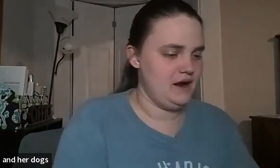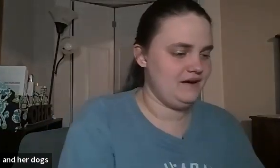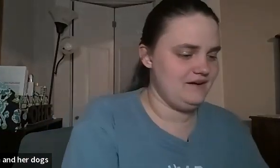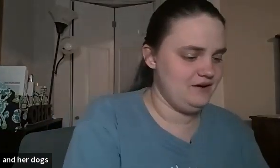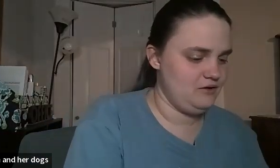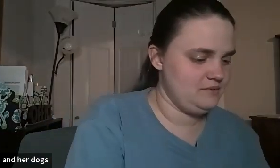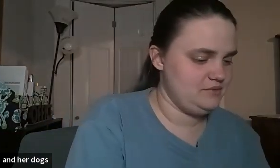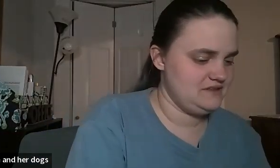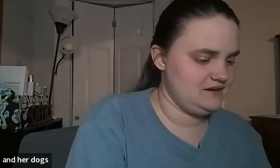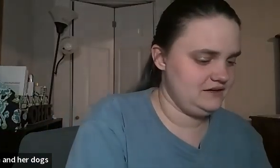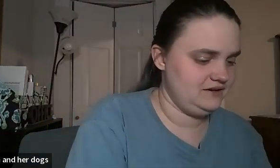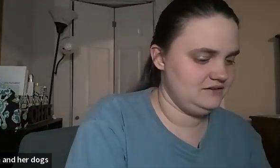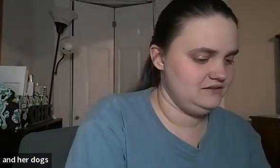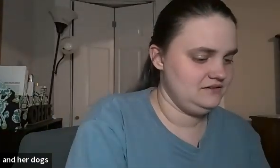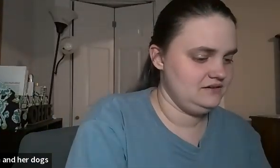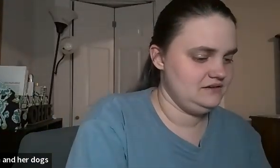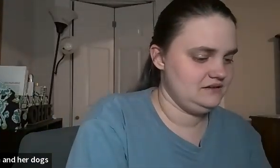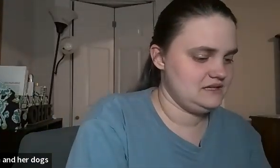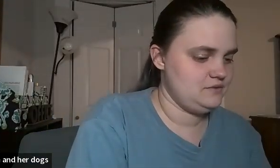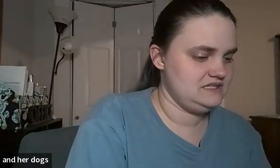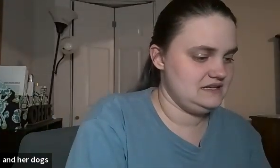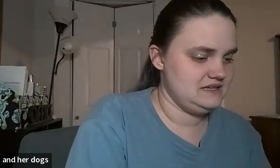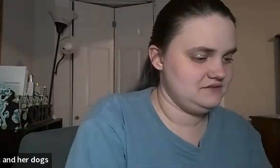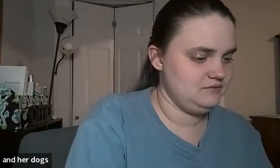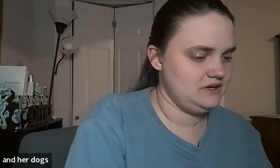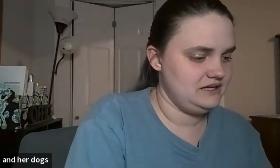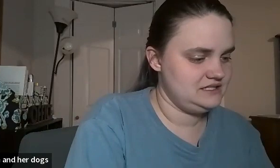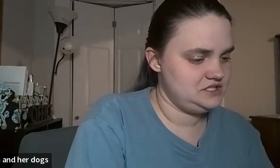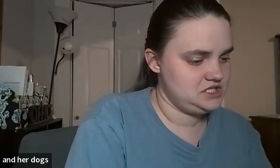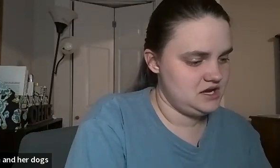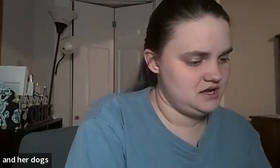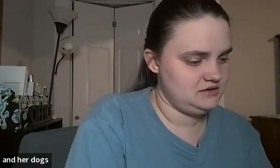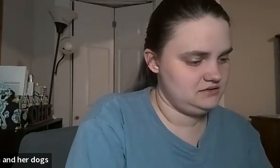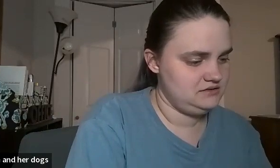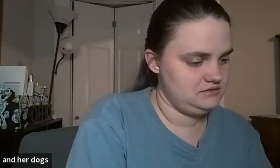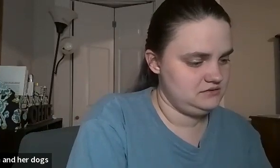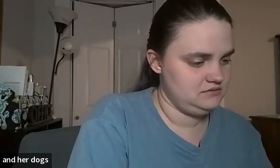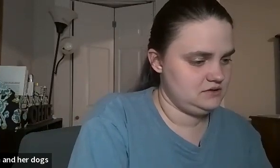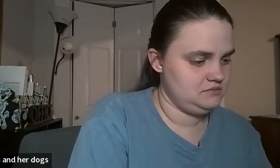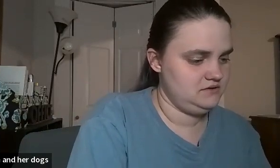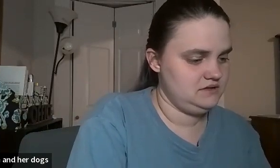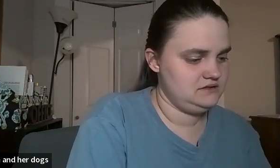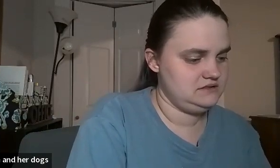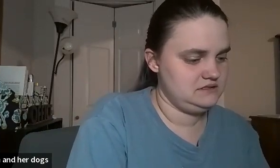somewhere. Oh, let me put that on here. That one's I definitely one I need to check. Where did I put this? Let's see.